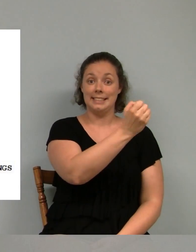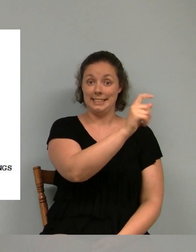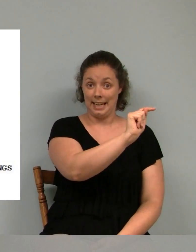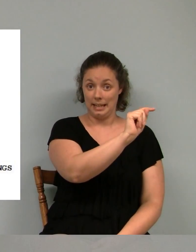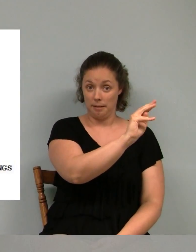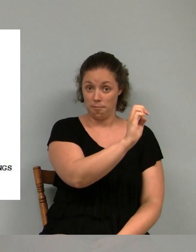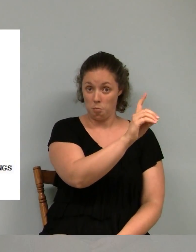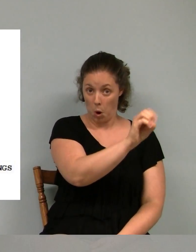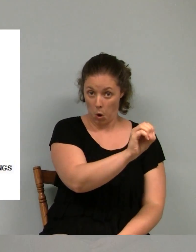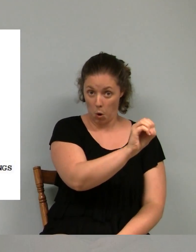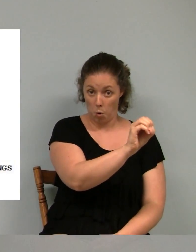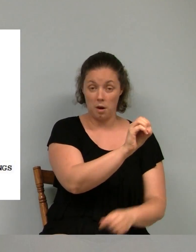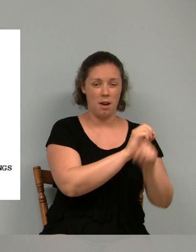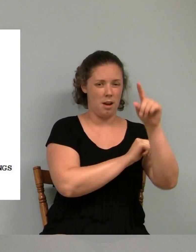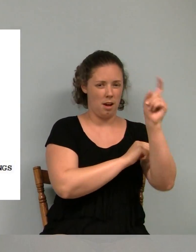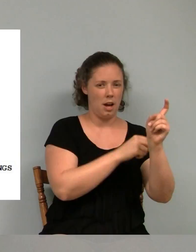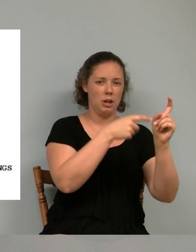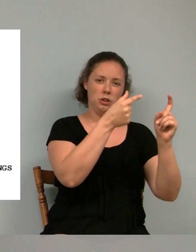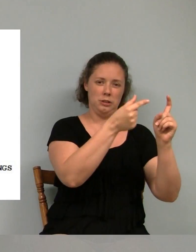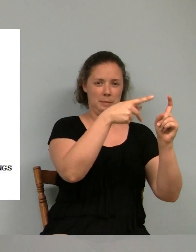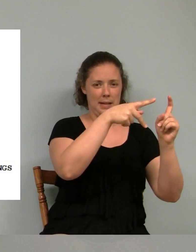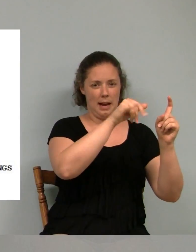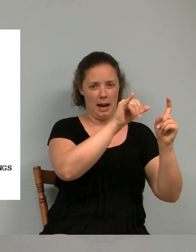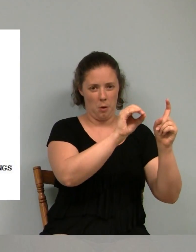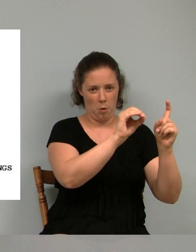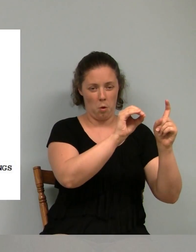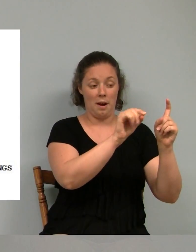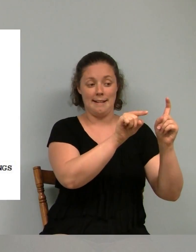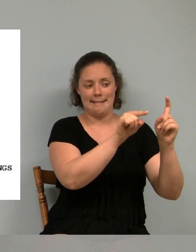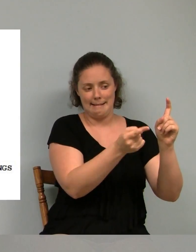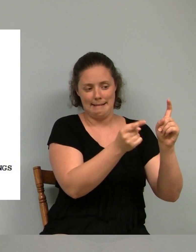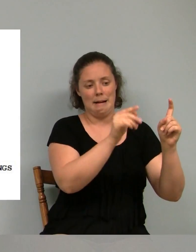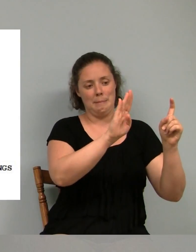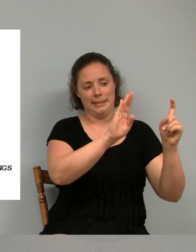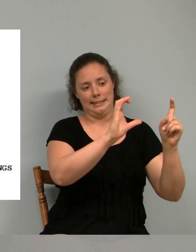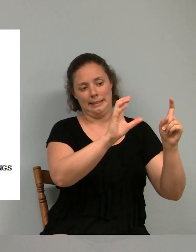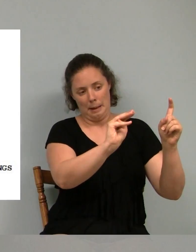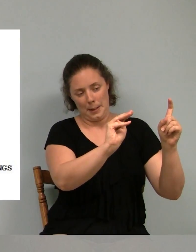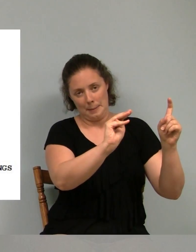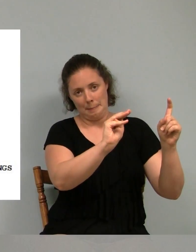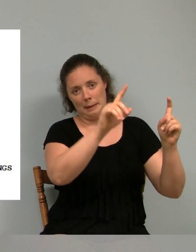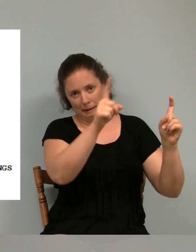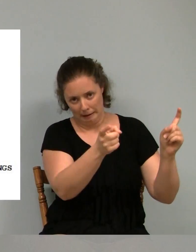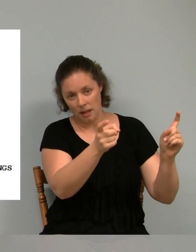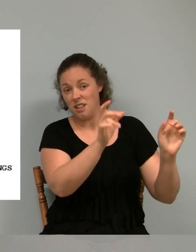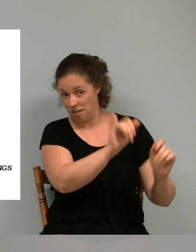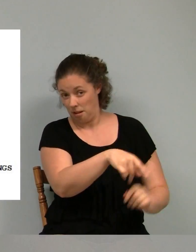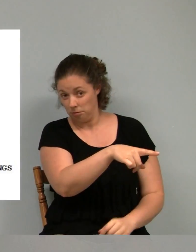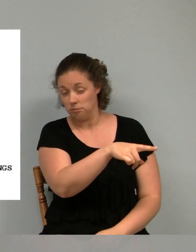GPIO.setMode parent GPIO, BCM parent